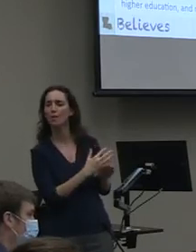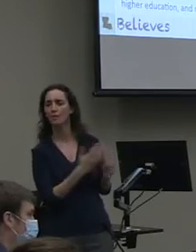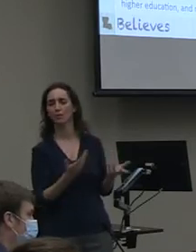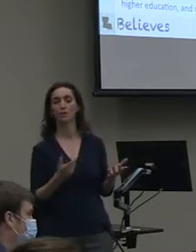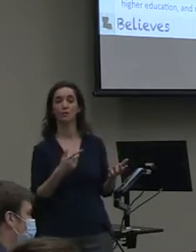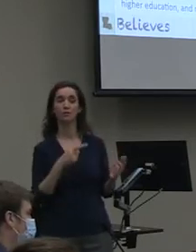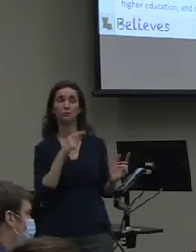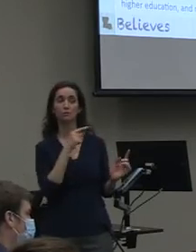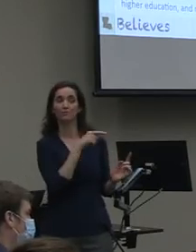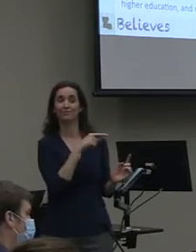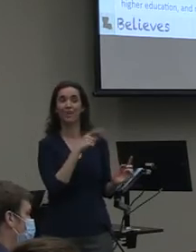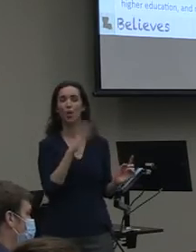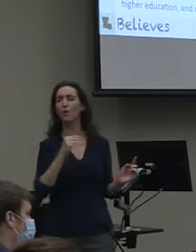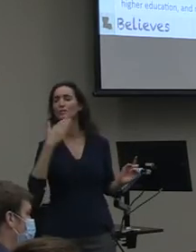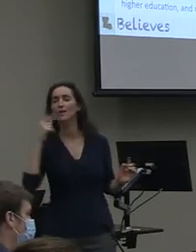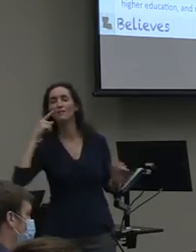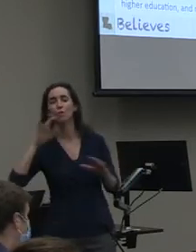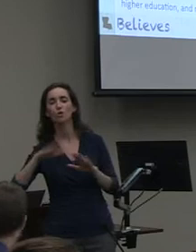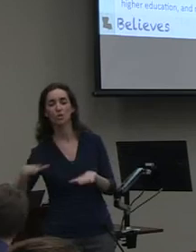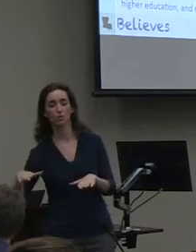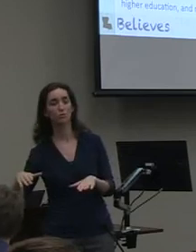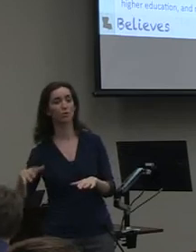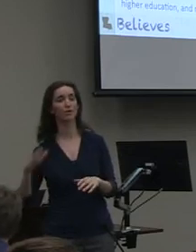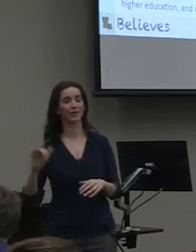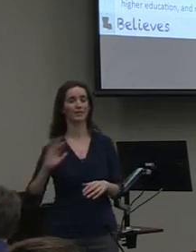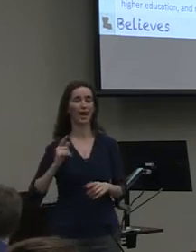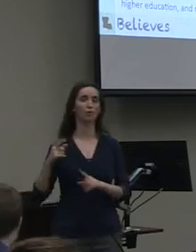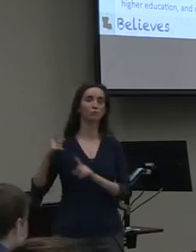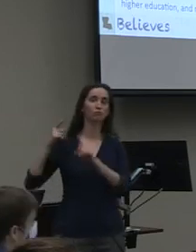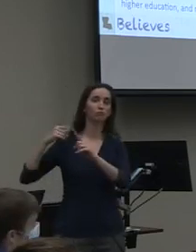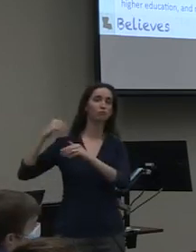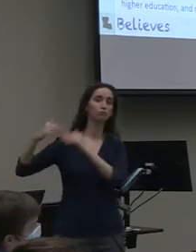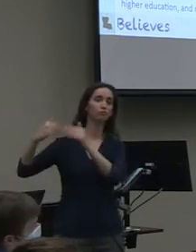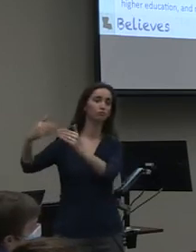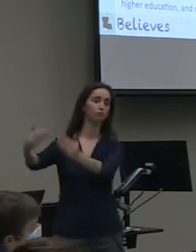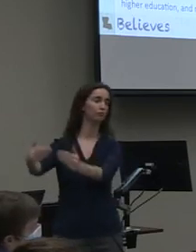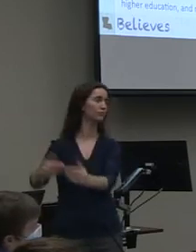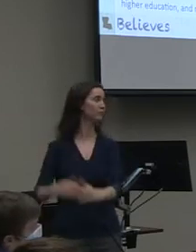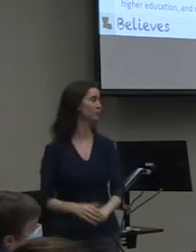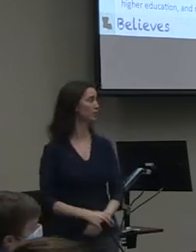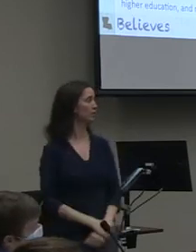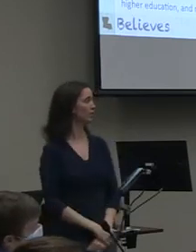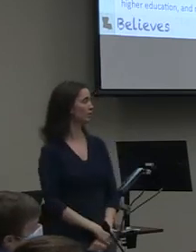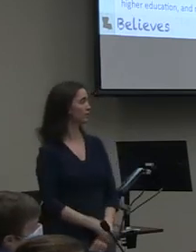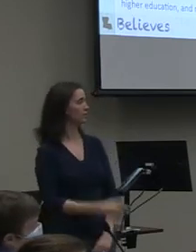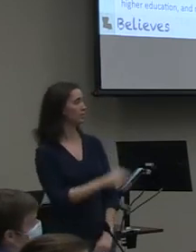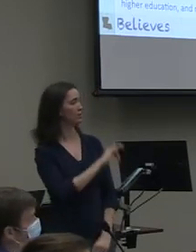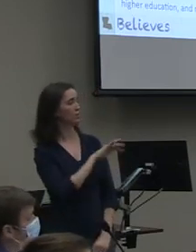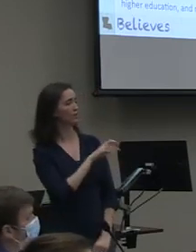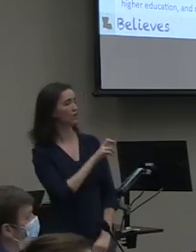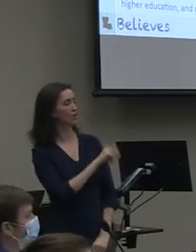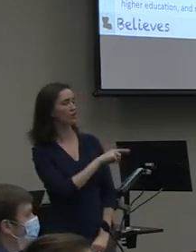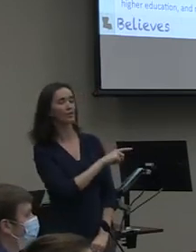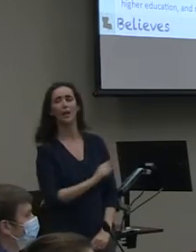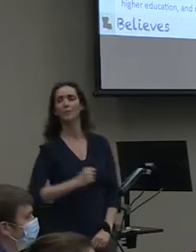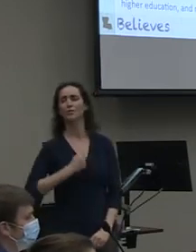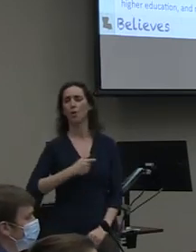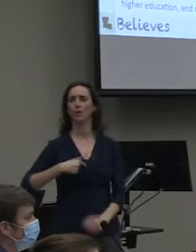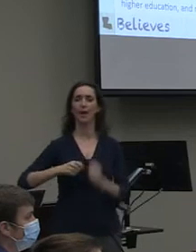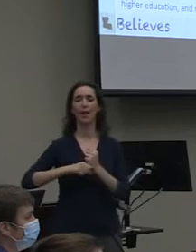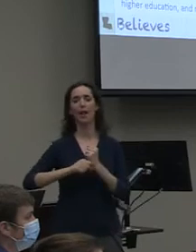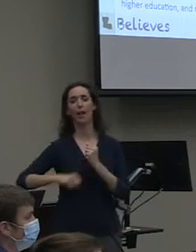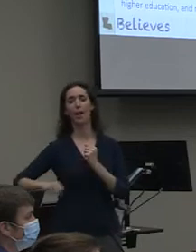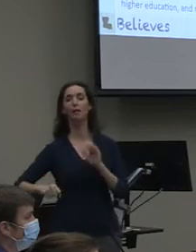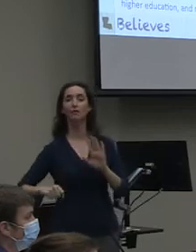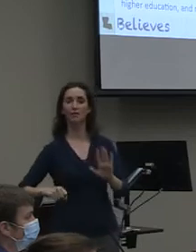children. And so I think we're absolutely headed in that direction. And then sorry to be so loquacious, but